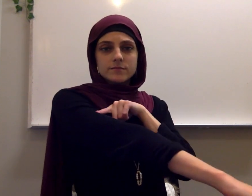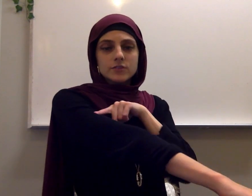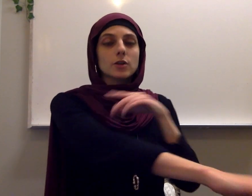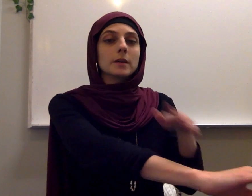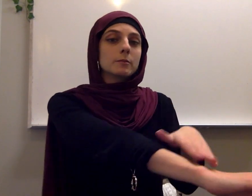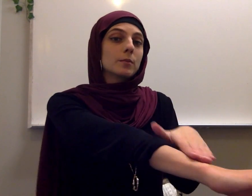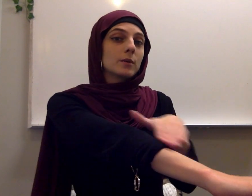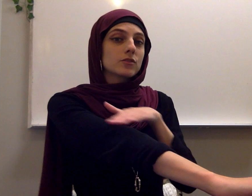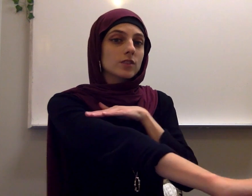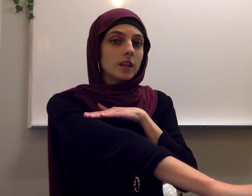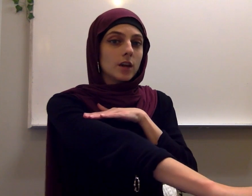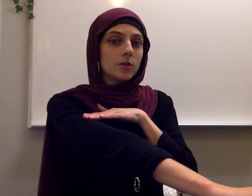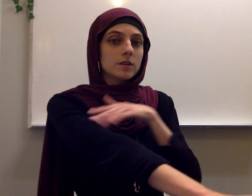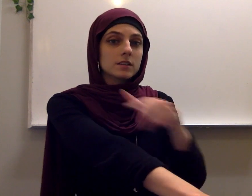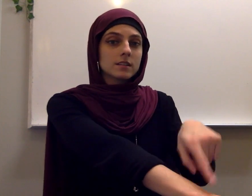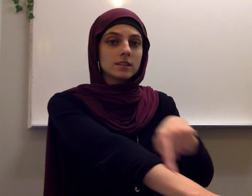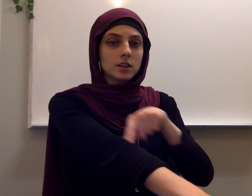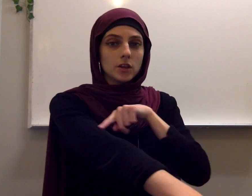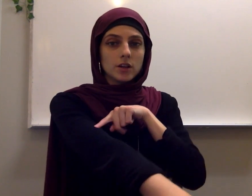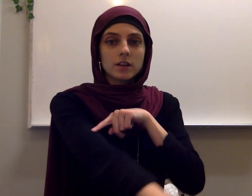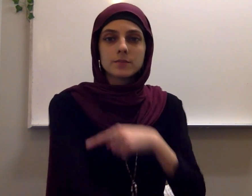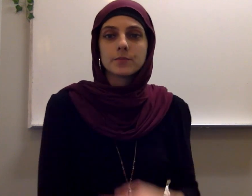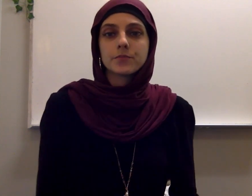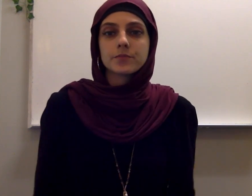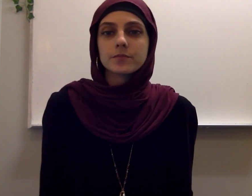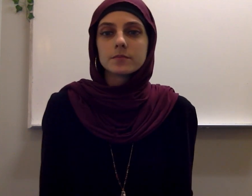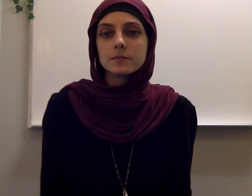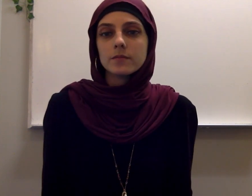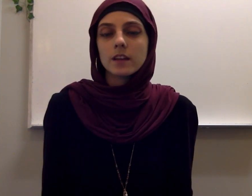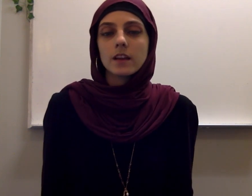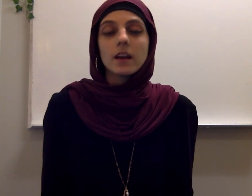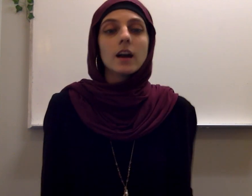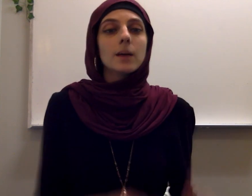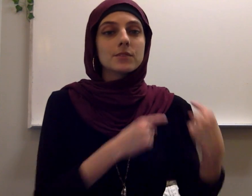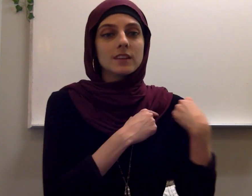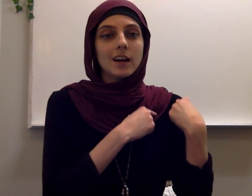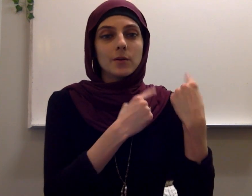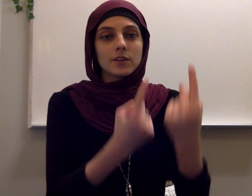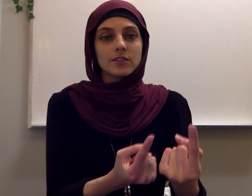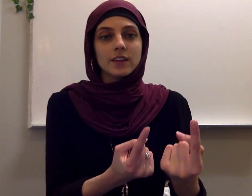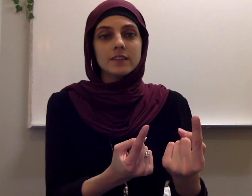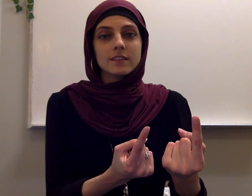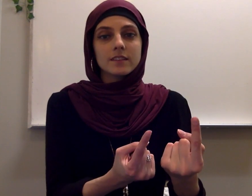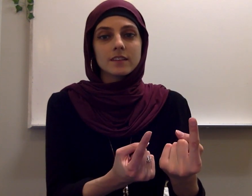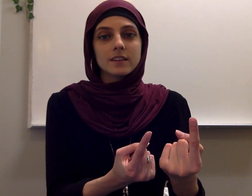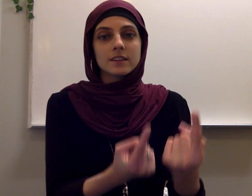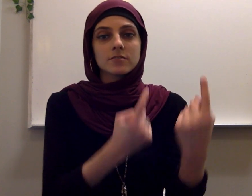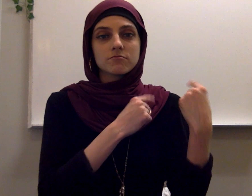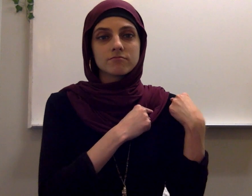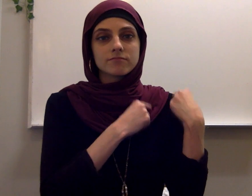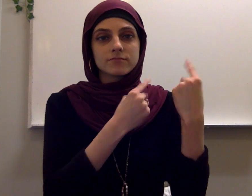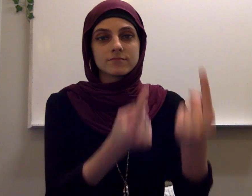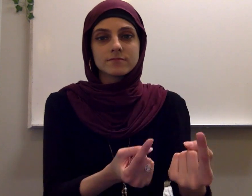So minimal pair was slow. Long. Up to now or since.